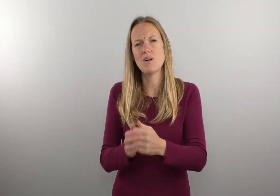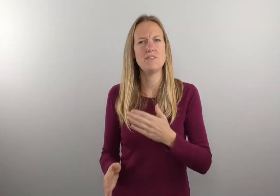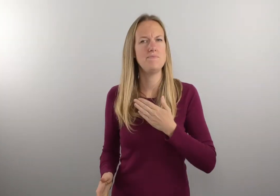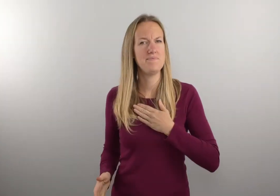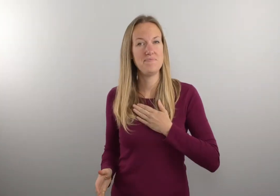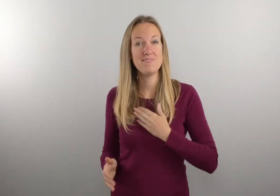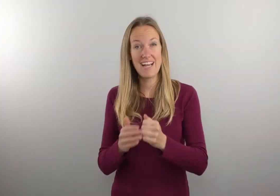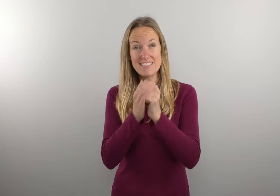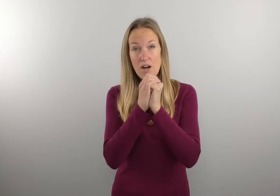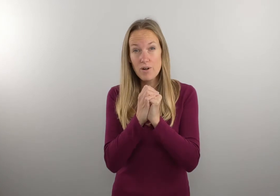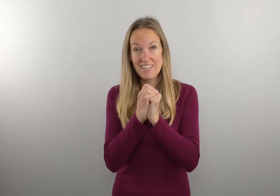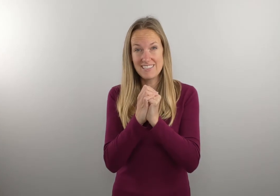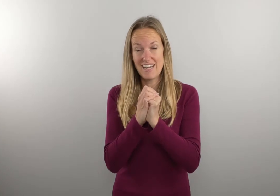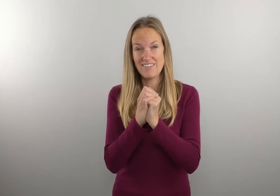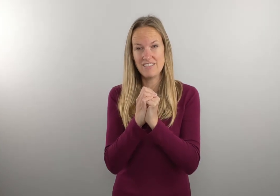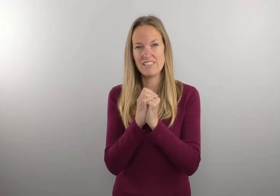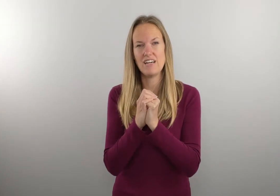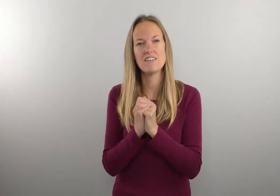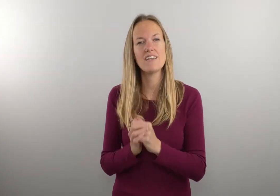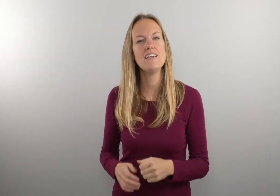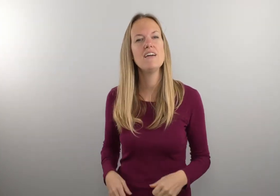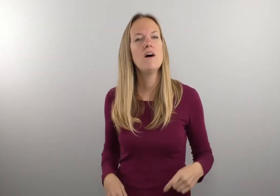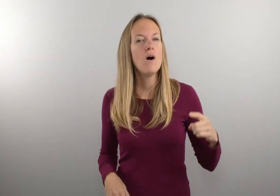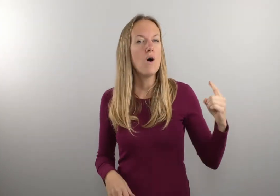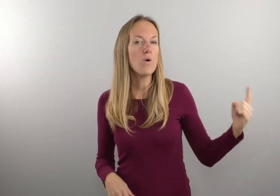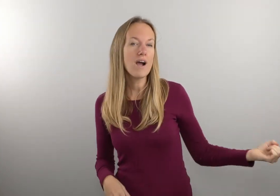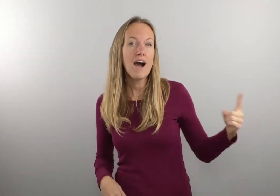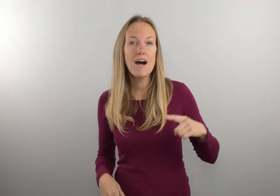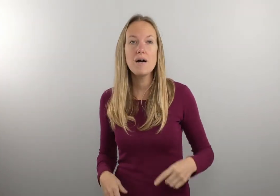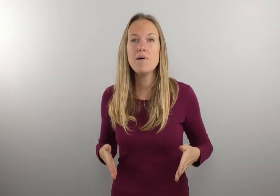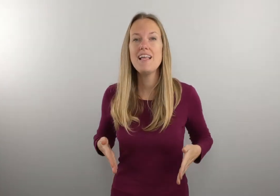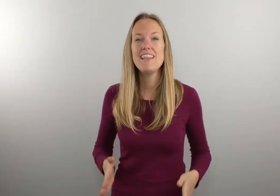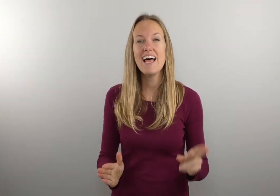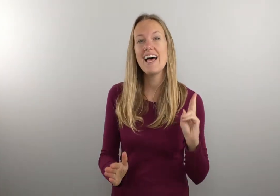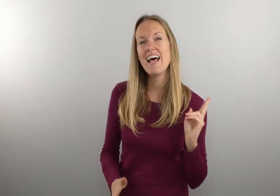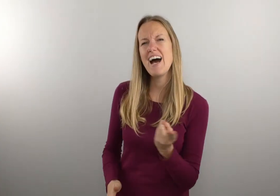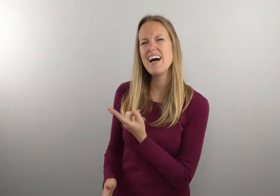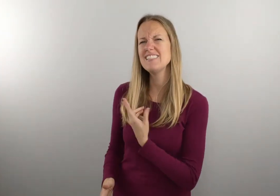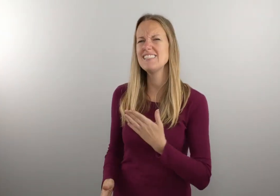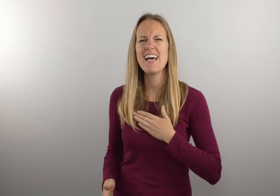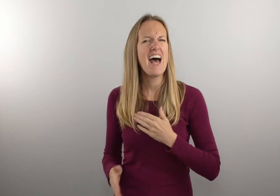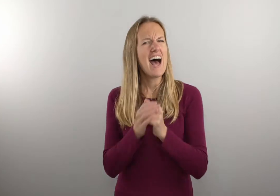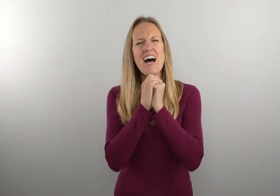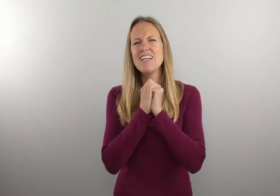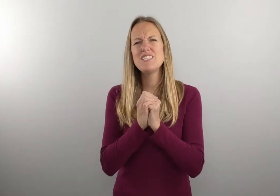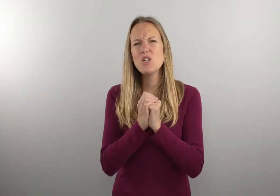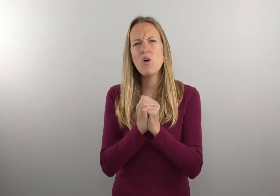Adore. That's how we're going to sign it for this song, okay? "O come, let us